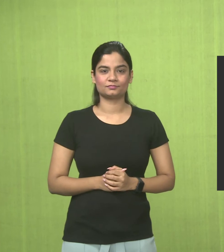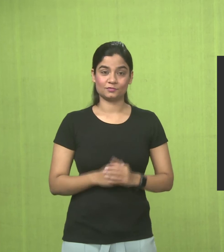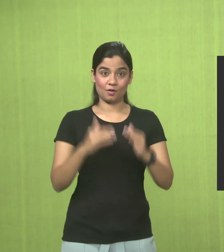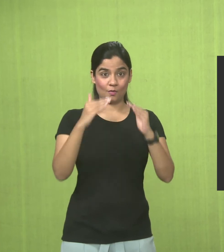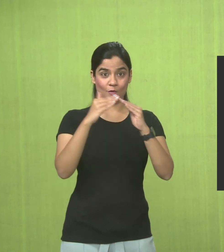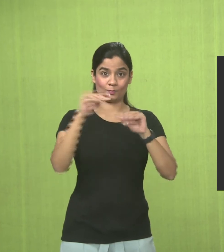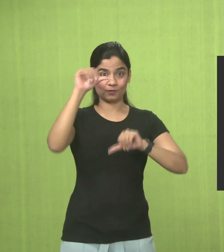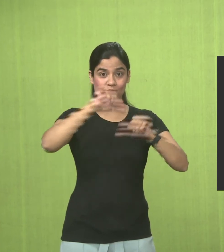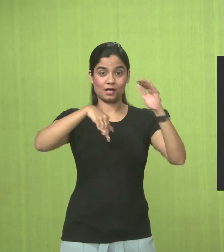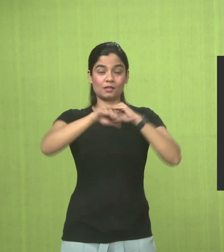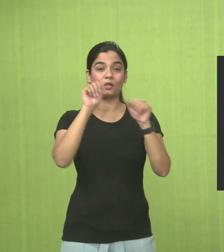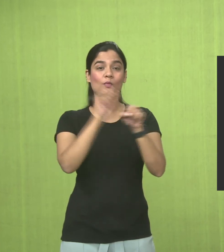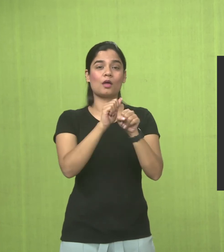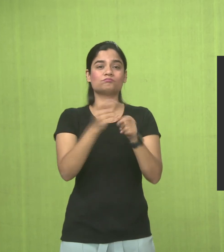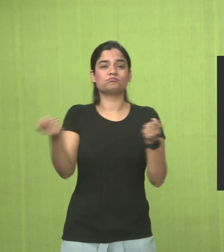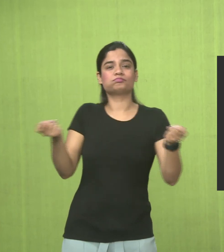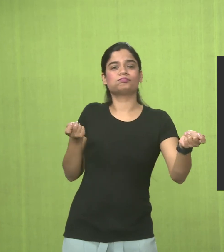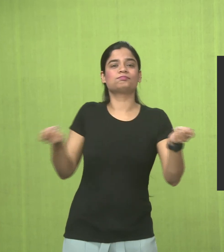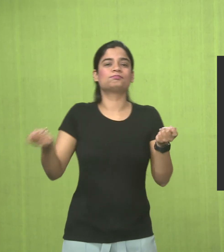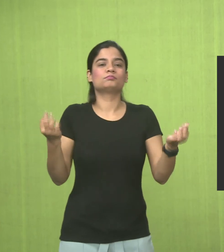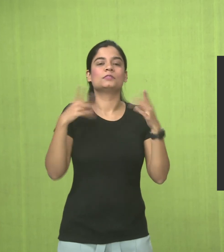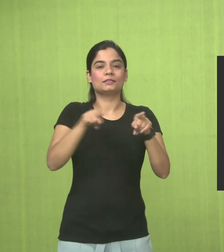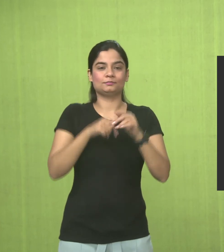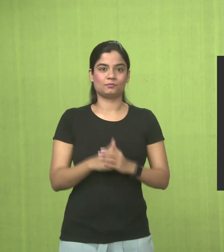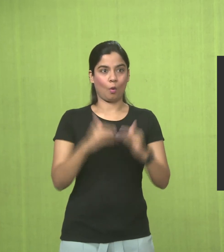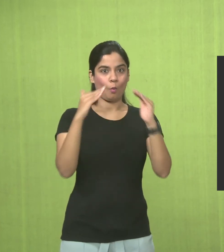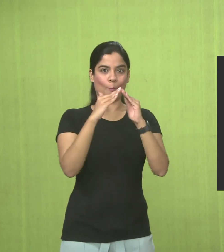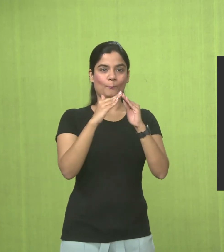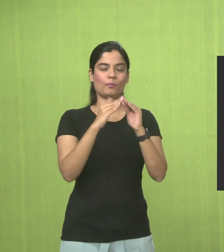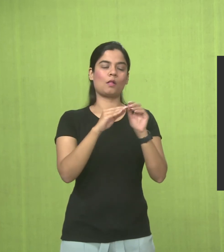The second component is resource management. For example,